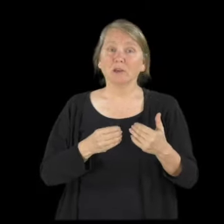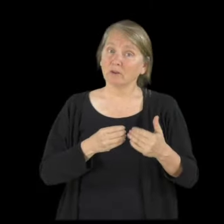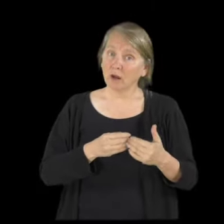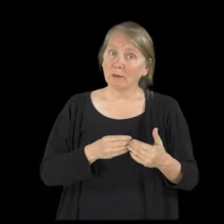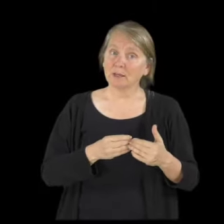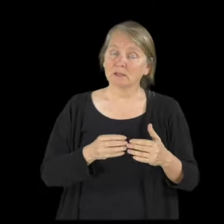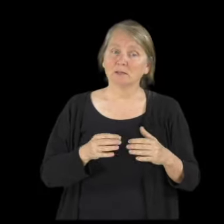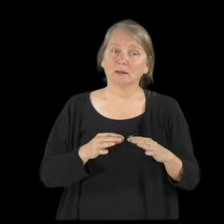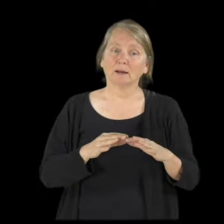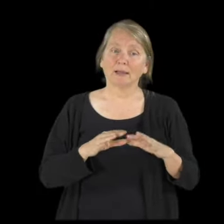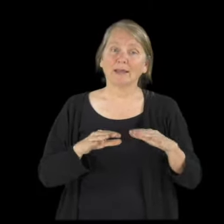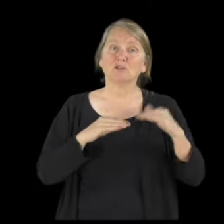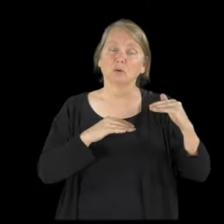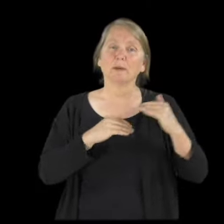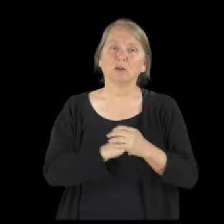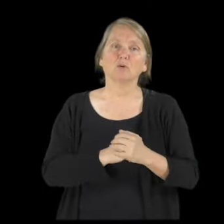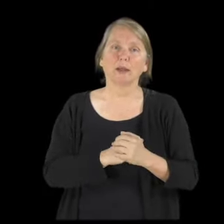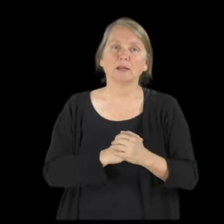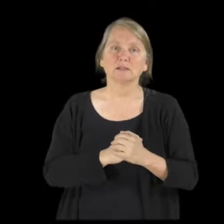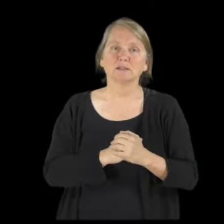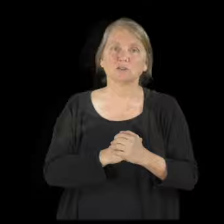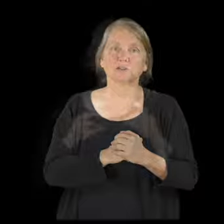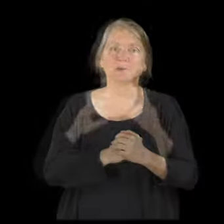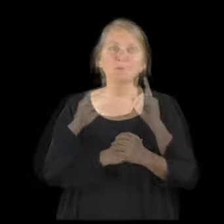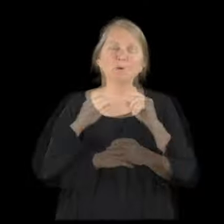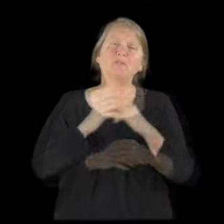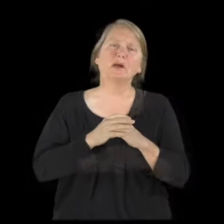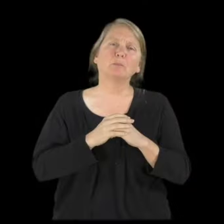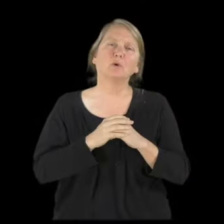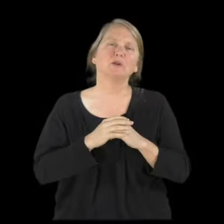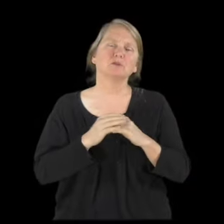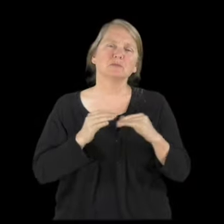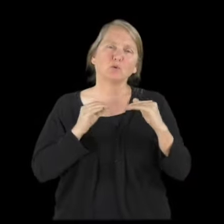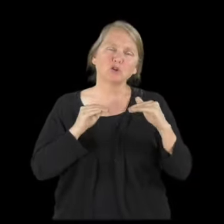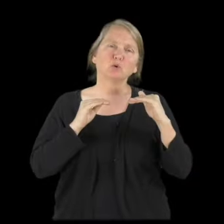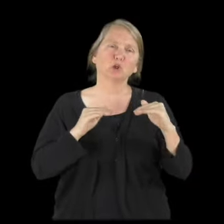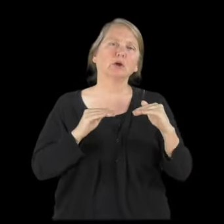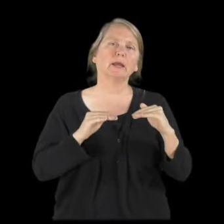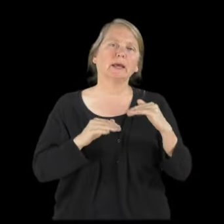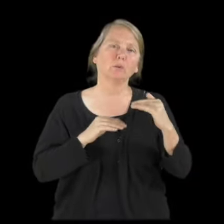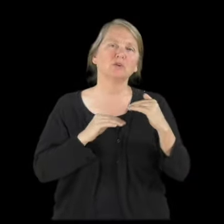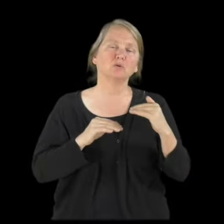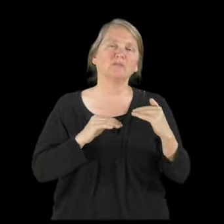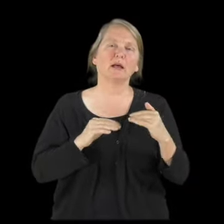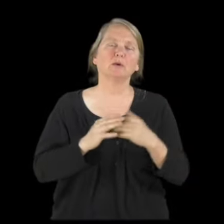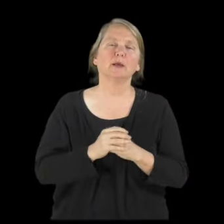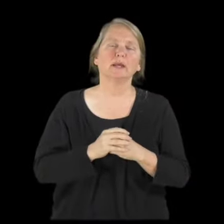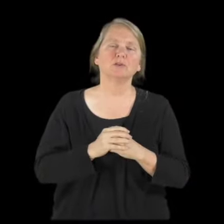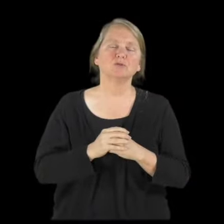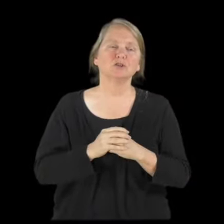giving comments and as you are making your ranking decisions. One final point in terms of what you are looking at and what you are evaluating as you